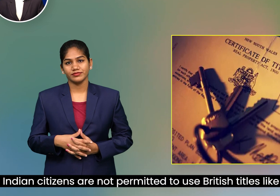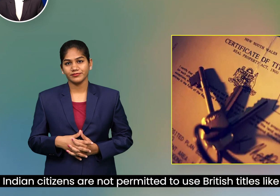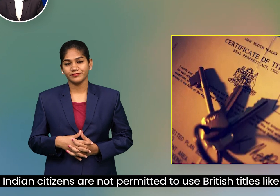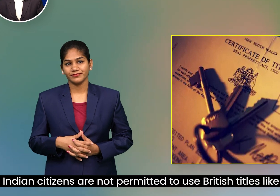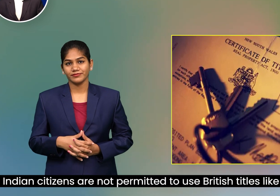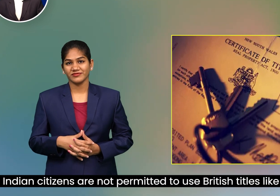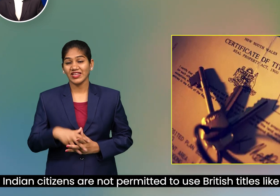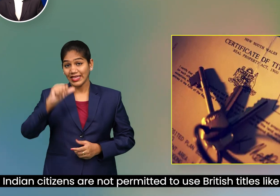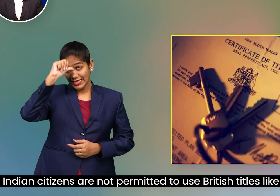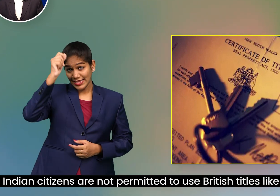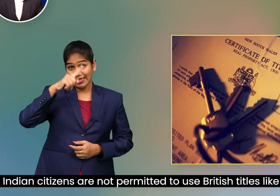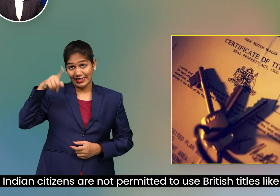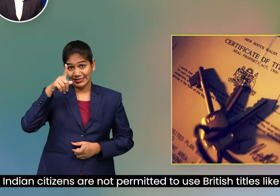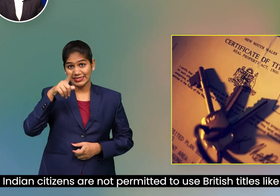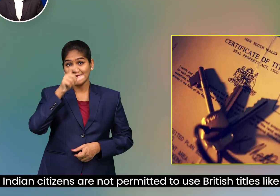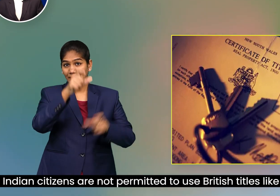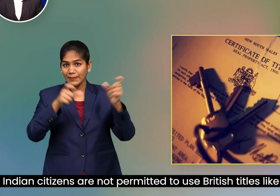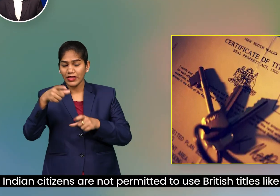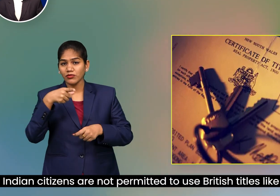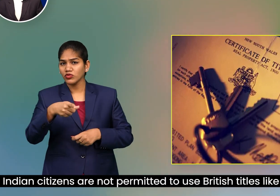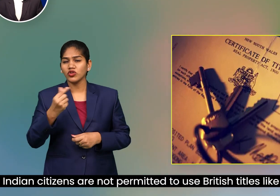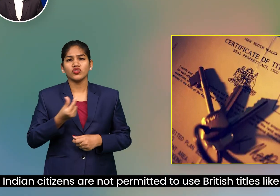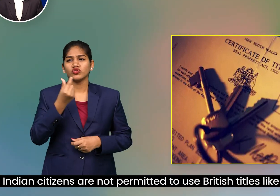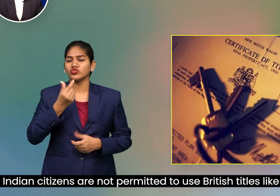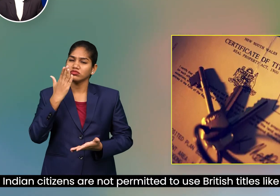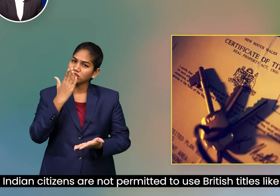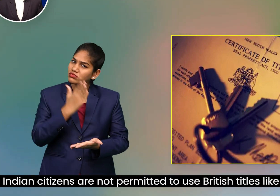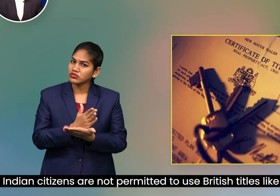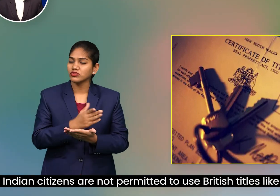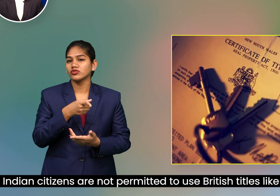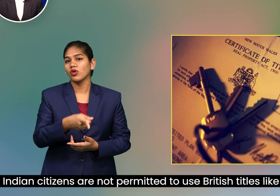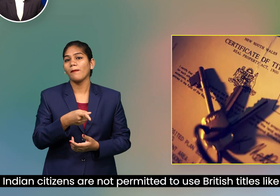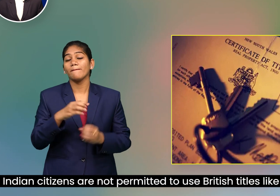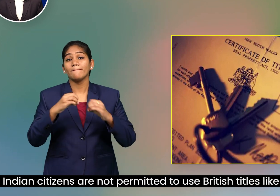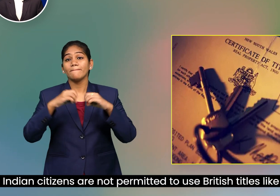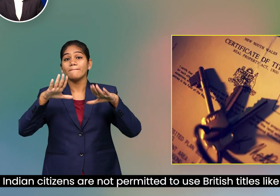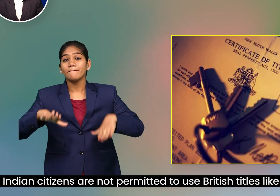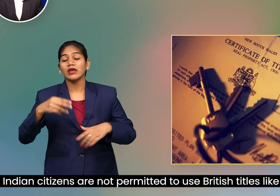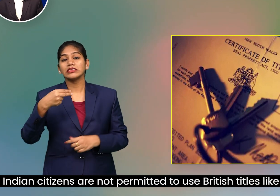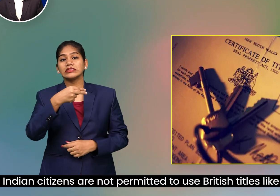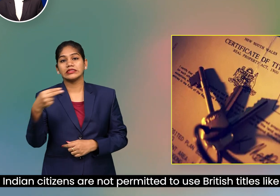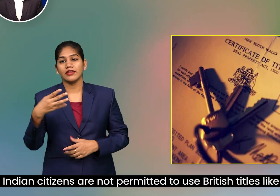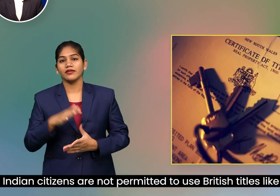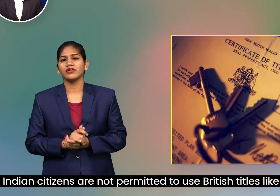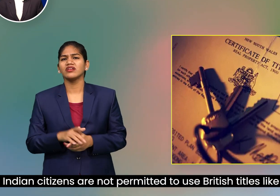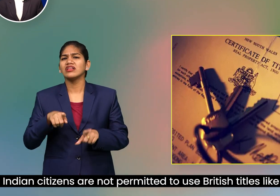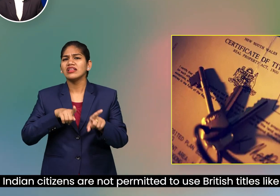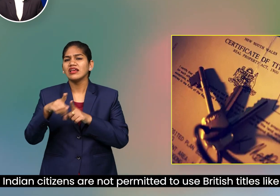Indian citizens are not permitted to use British titles like Rawal Bahadur